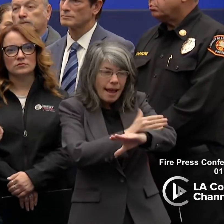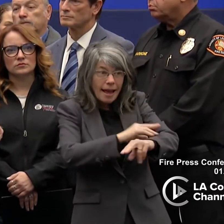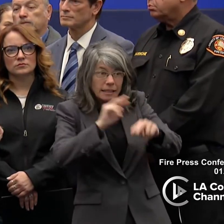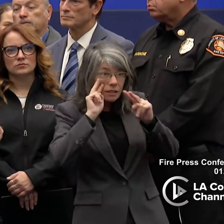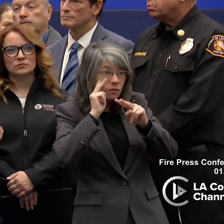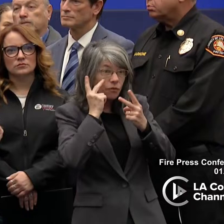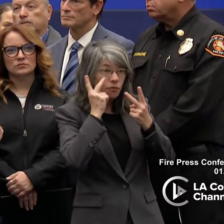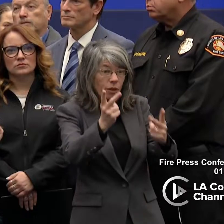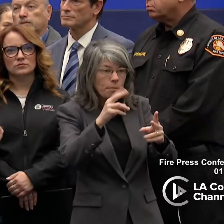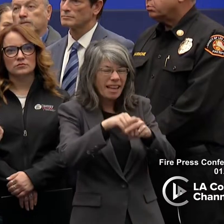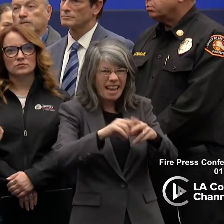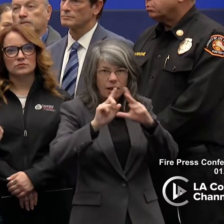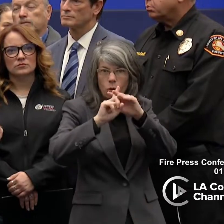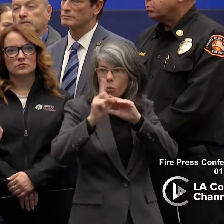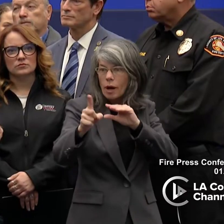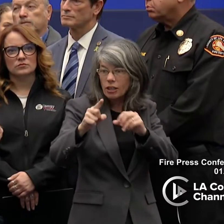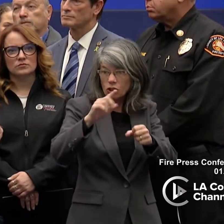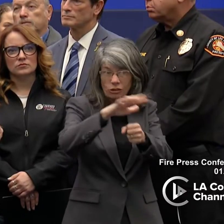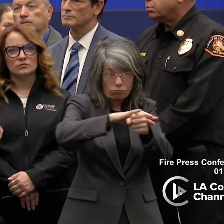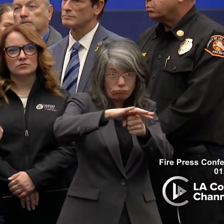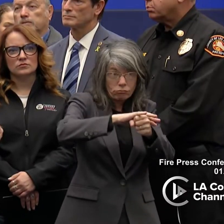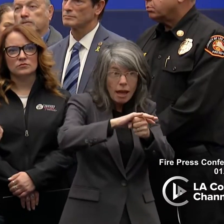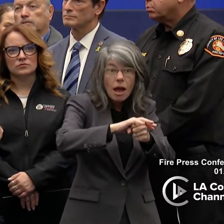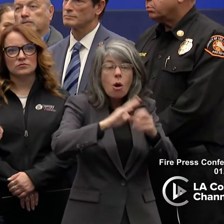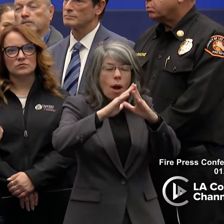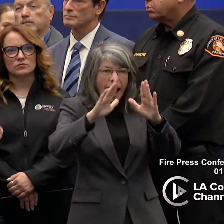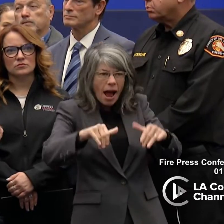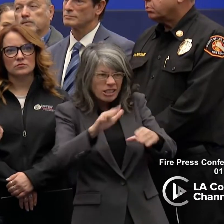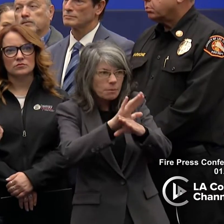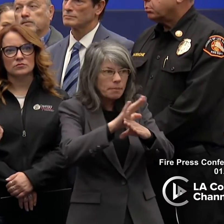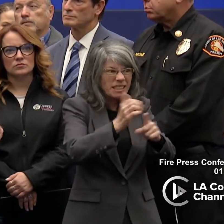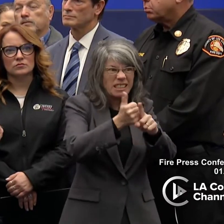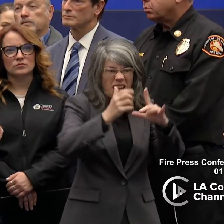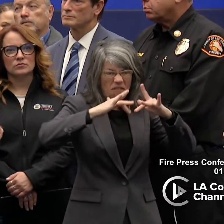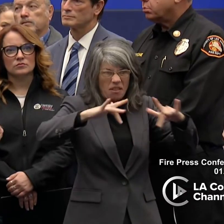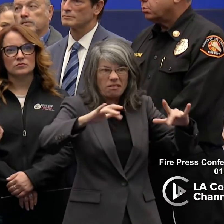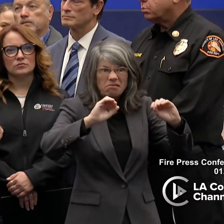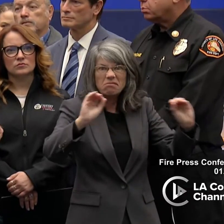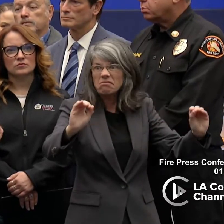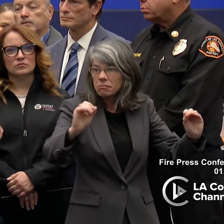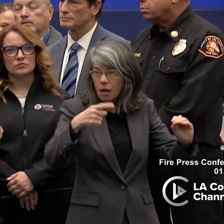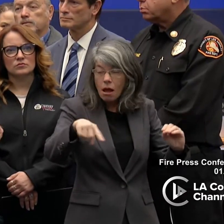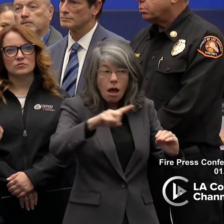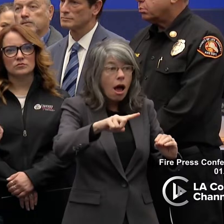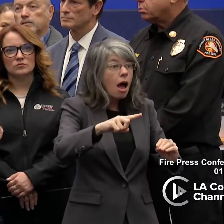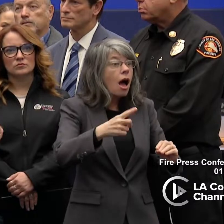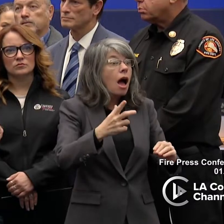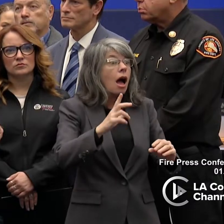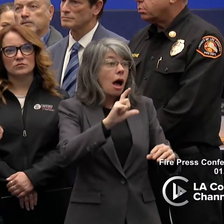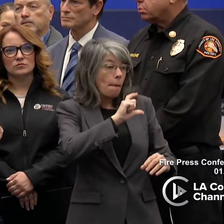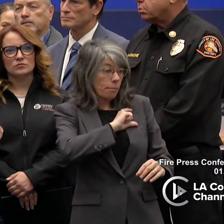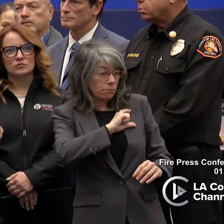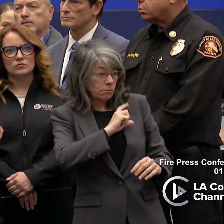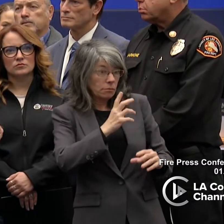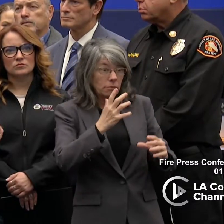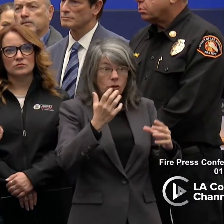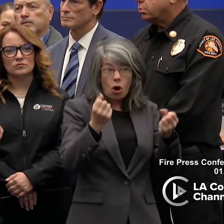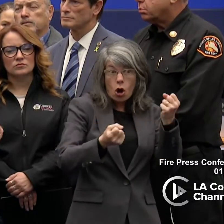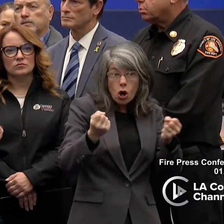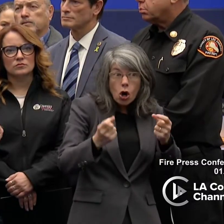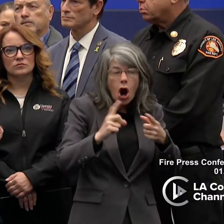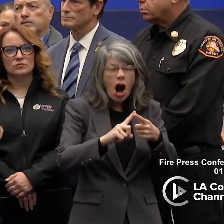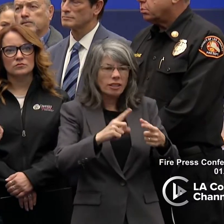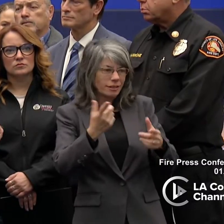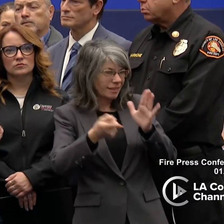visibility in evacuation zones and neighborhoods where houses and businesses are vacant, deploying marked and unmarked vehicles as well as foot patrols to